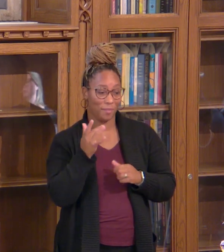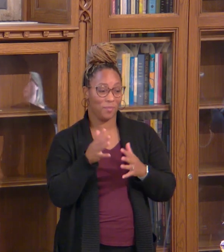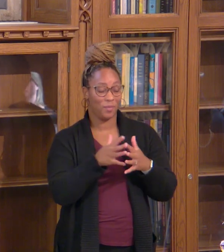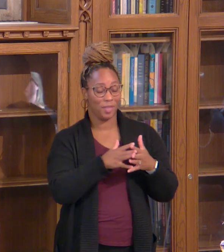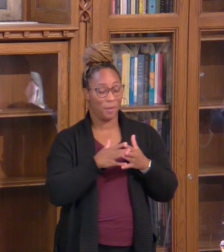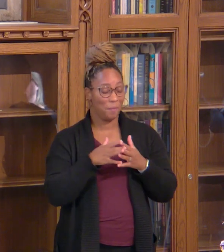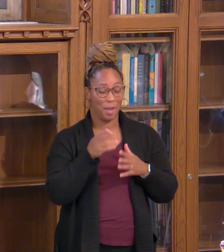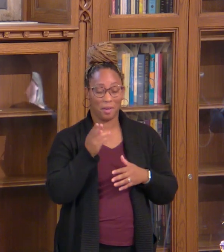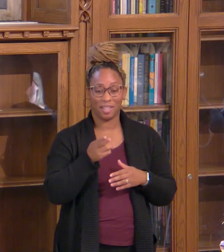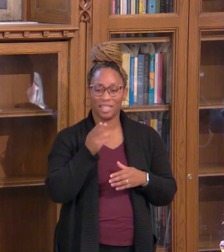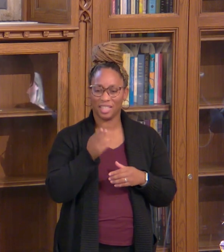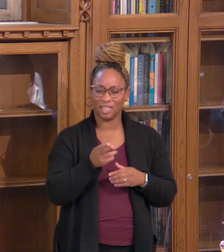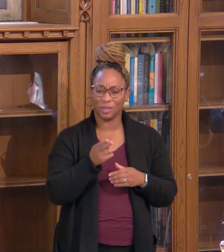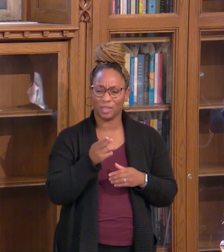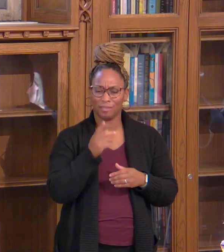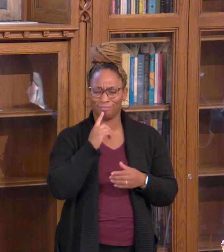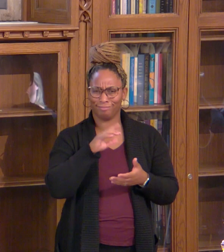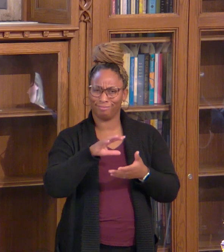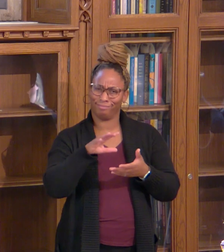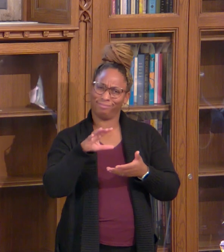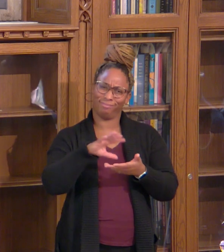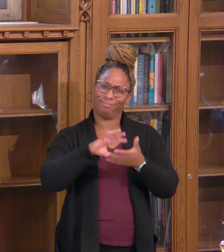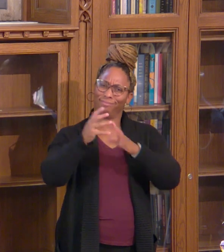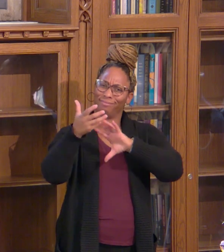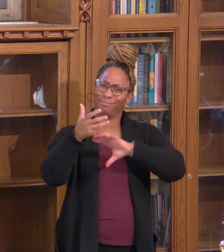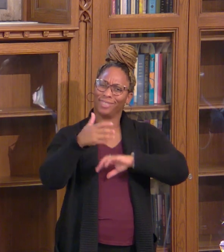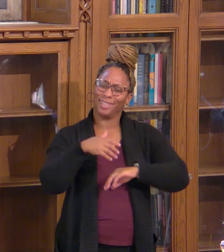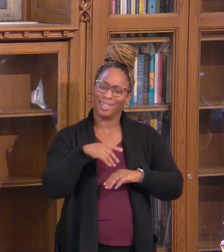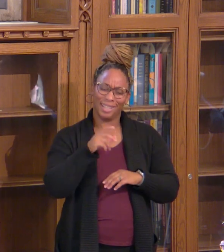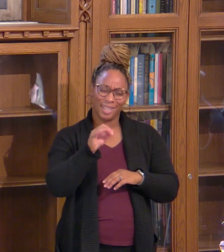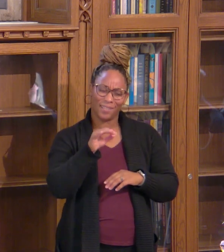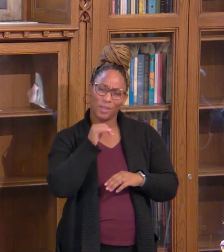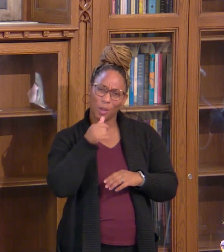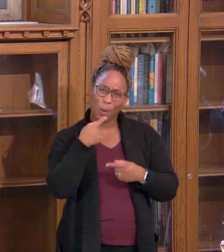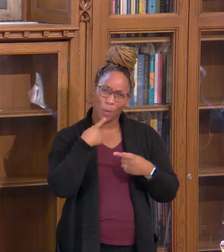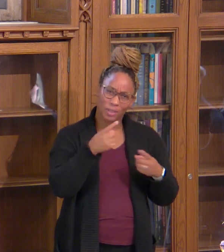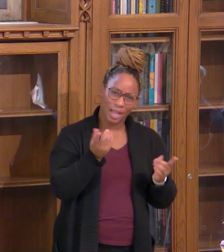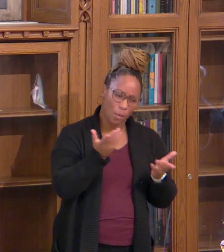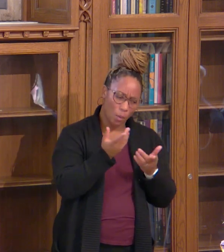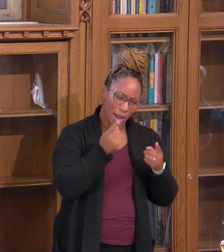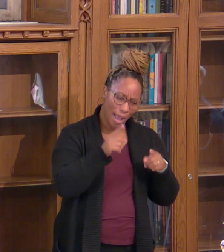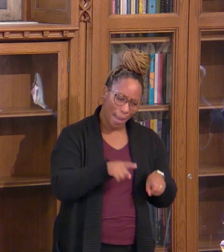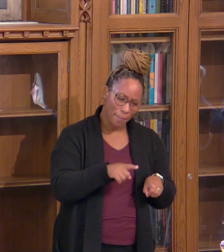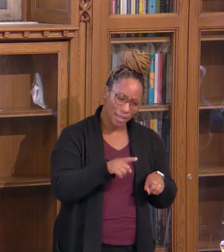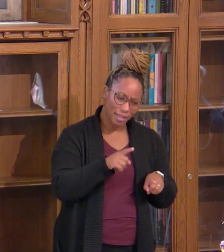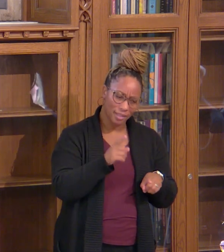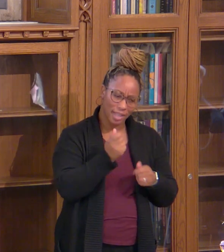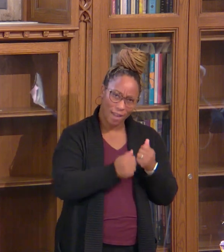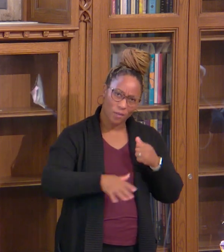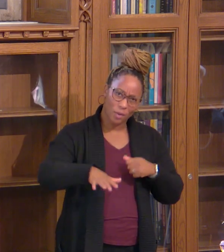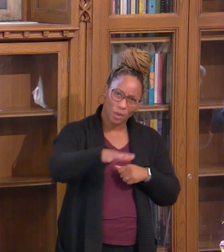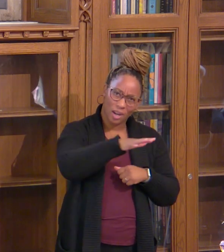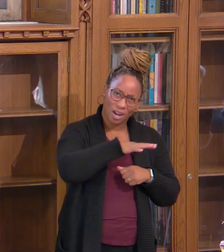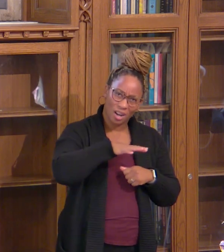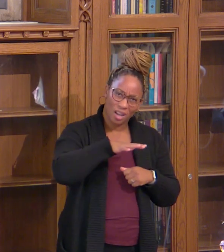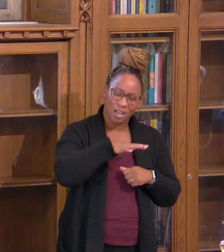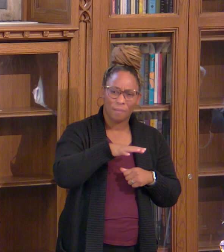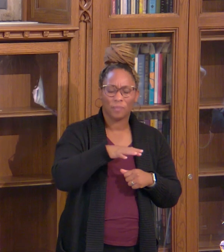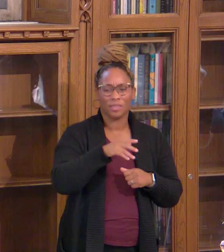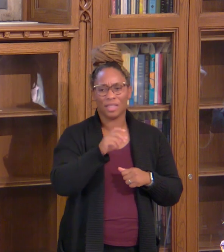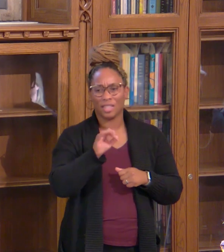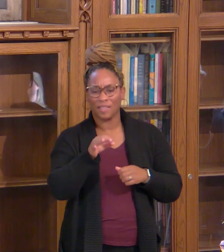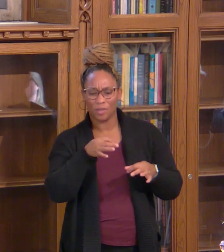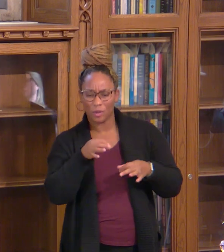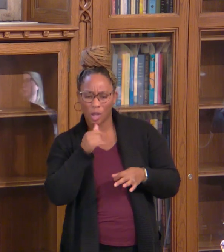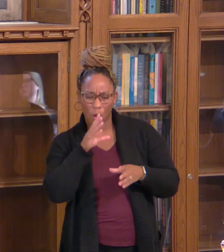history is so distorted that if you don't tell what goes on everywhere if you